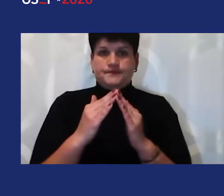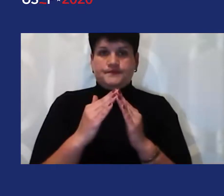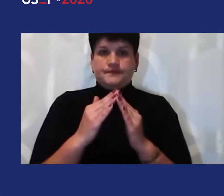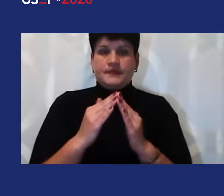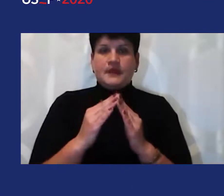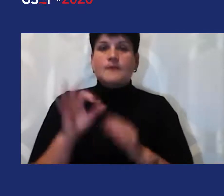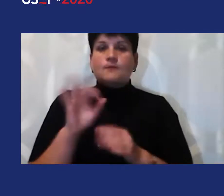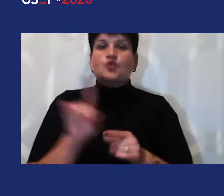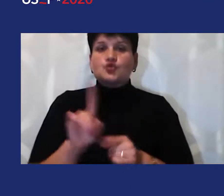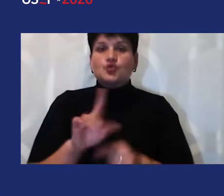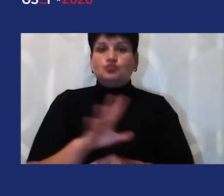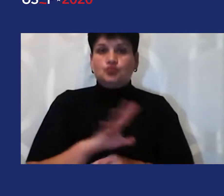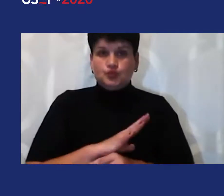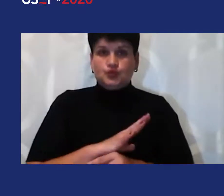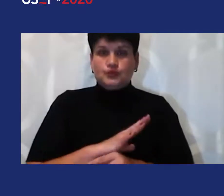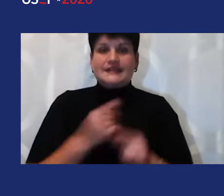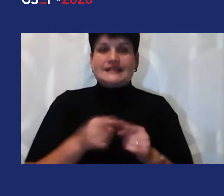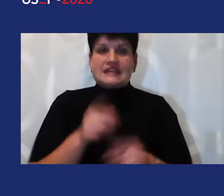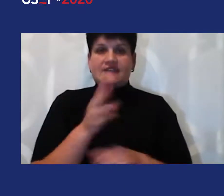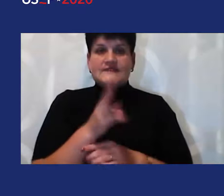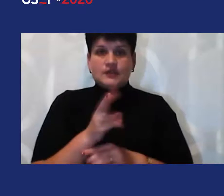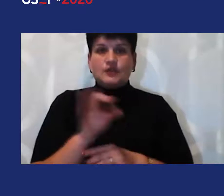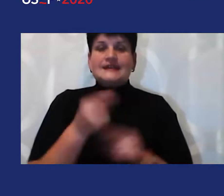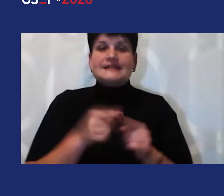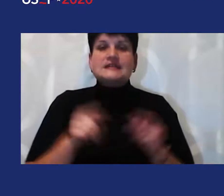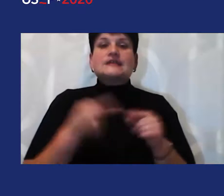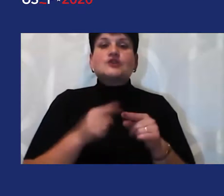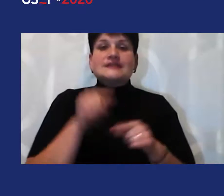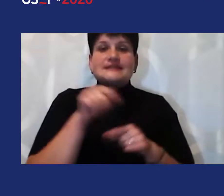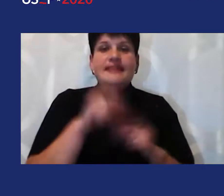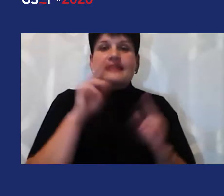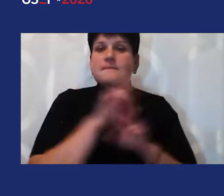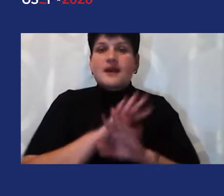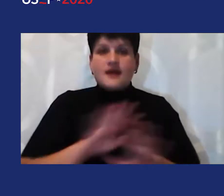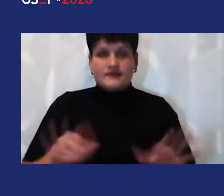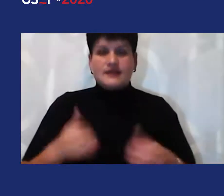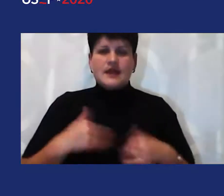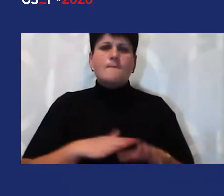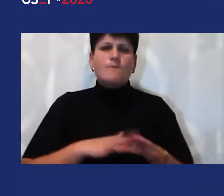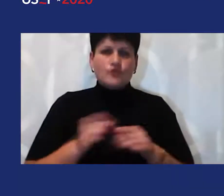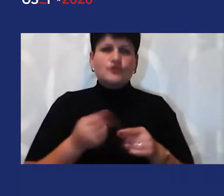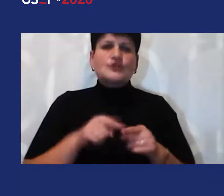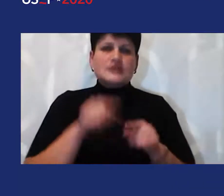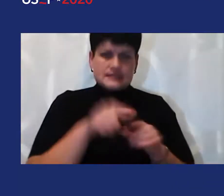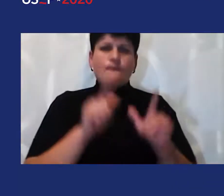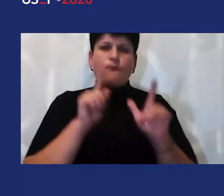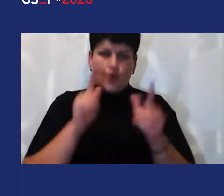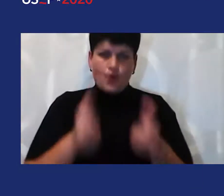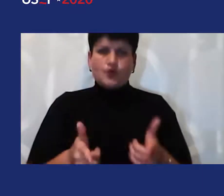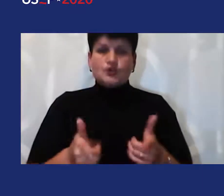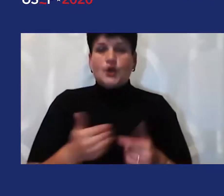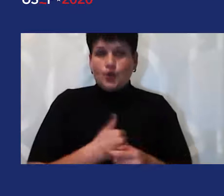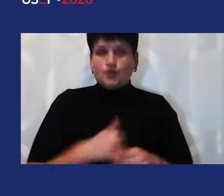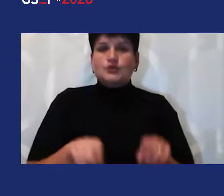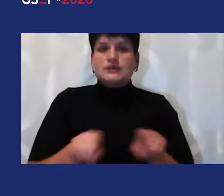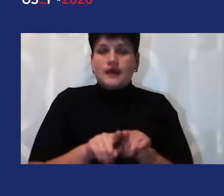give any choice to such voters, and such voters will have to stick to the only method